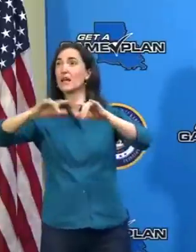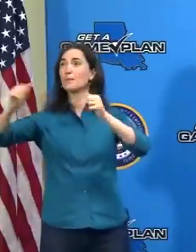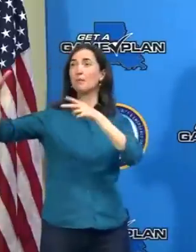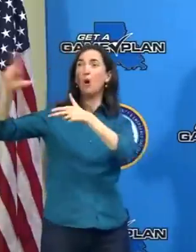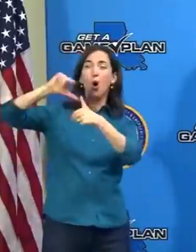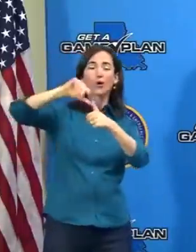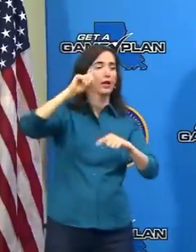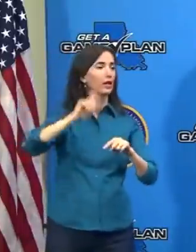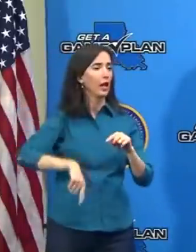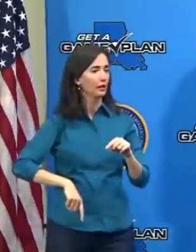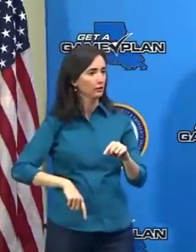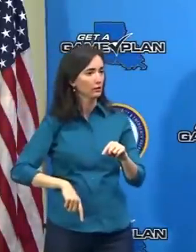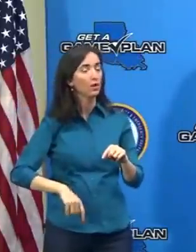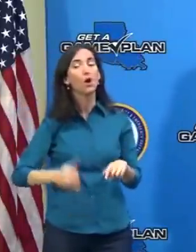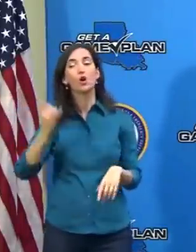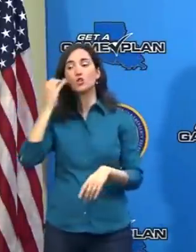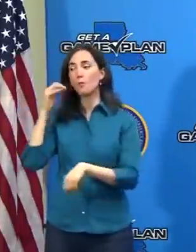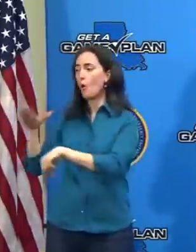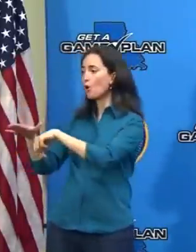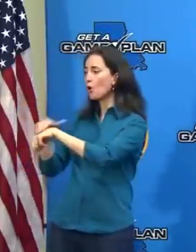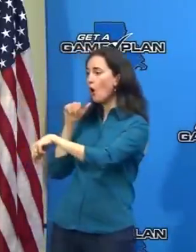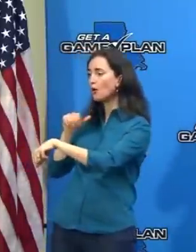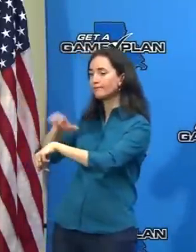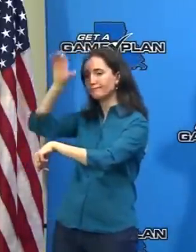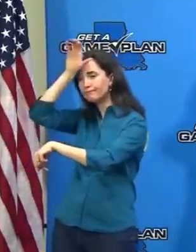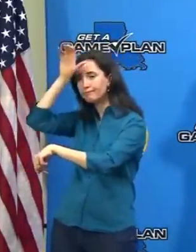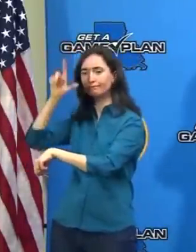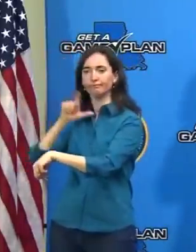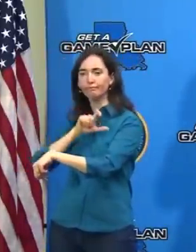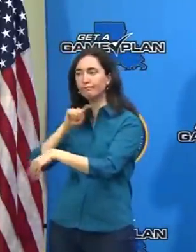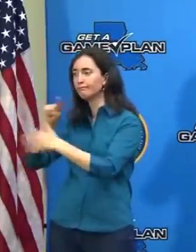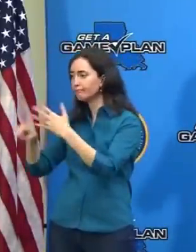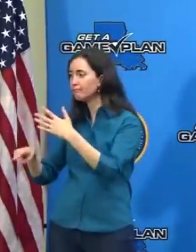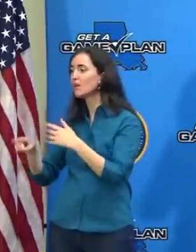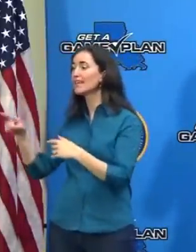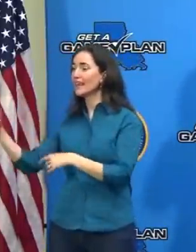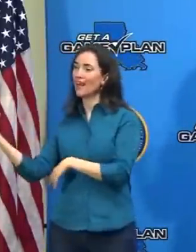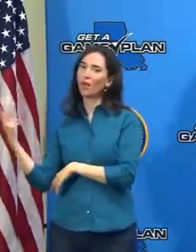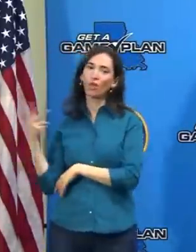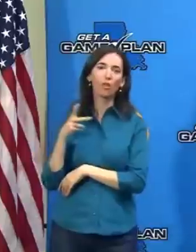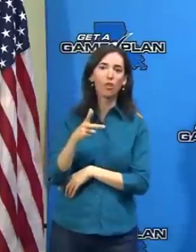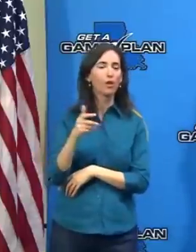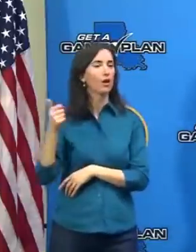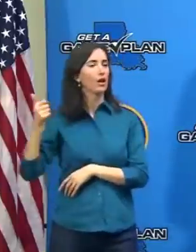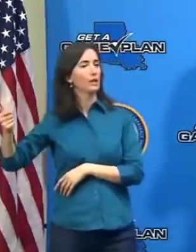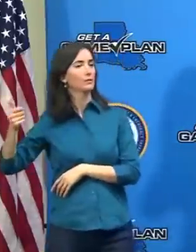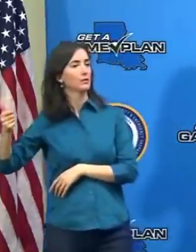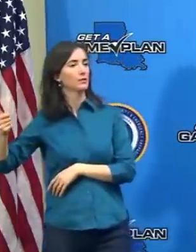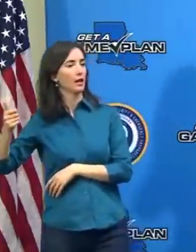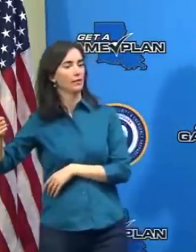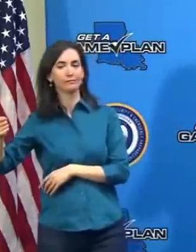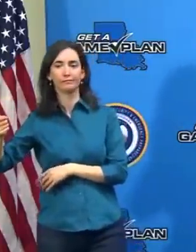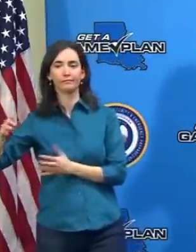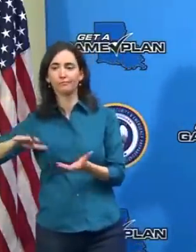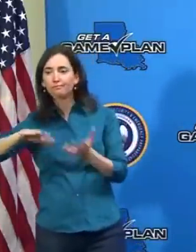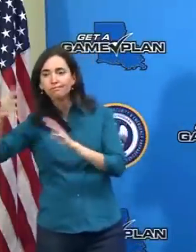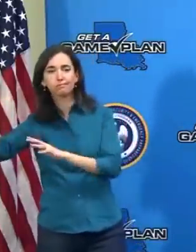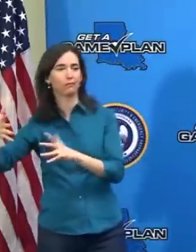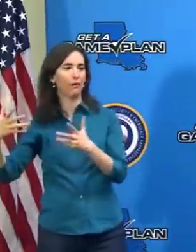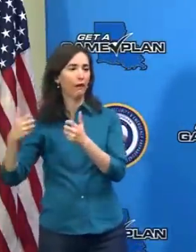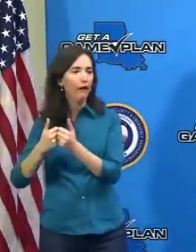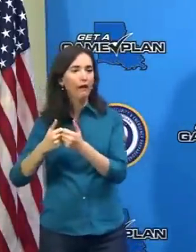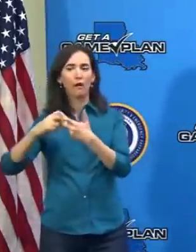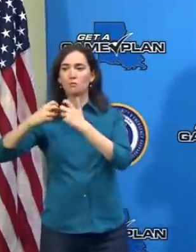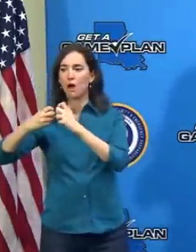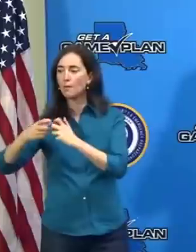first responders on a call if you're actually going to cause the first responder to be in a very bad situation